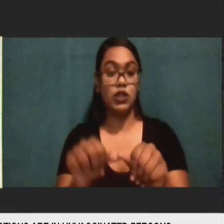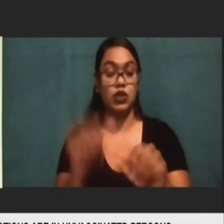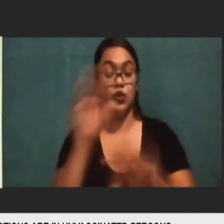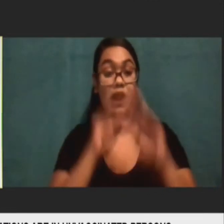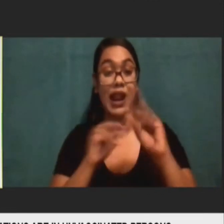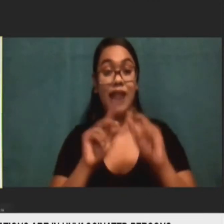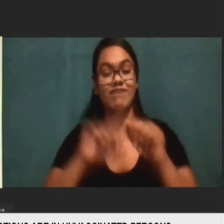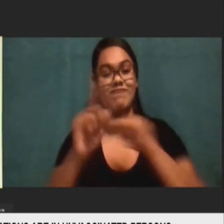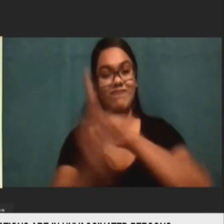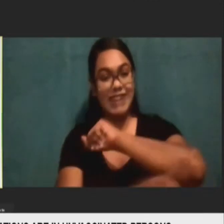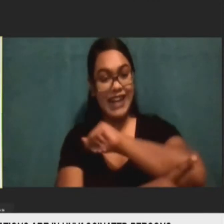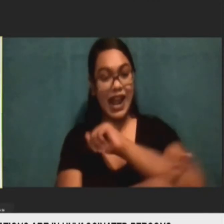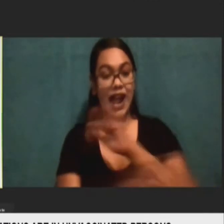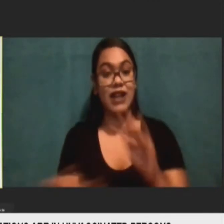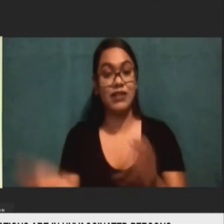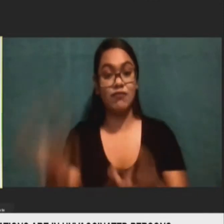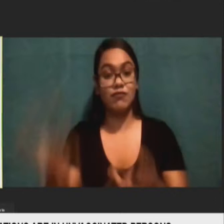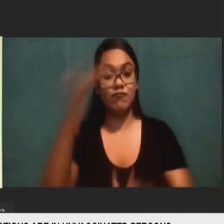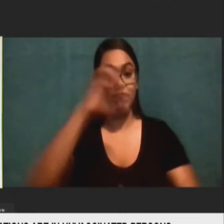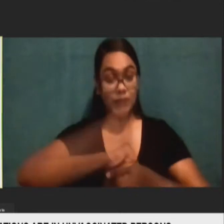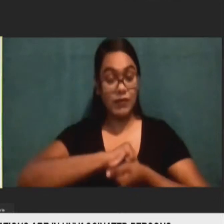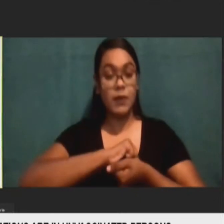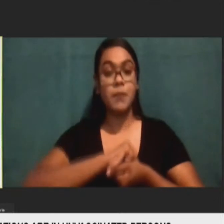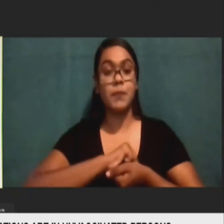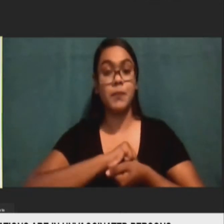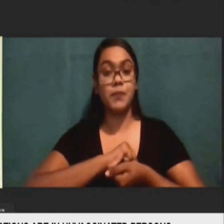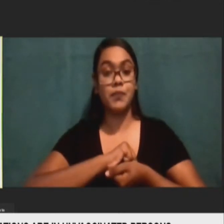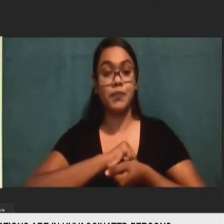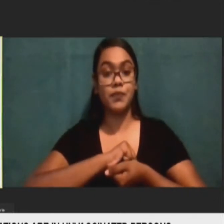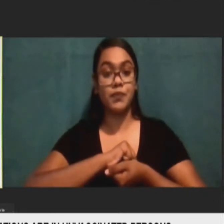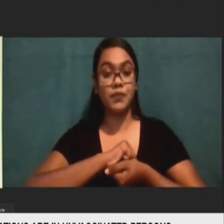have for my dear brothers and